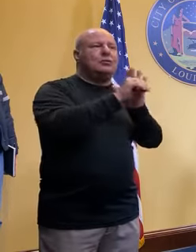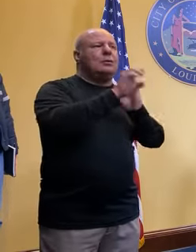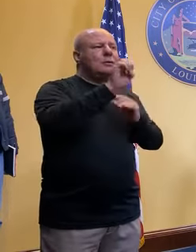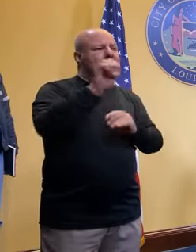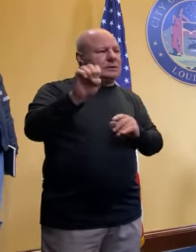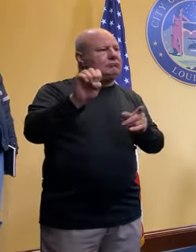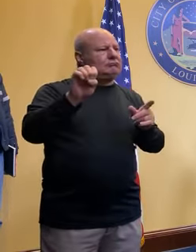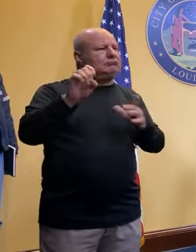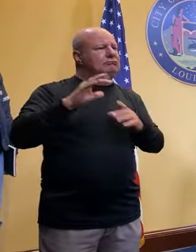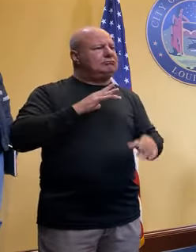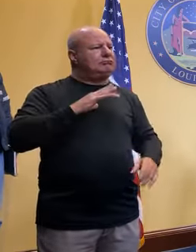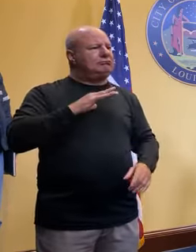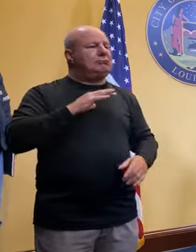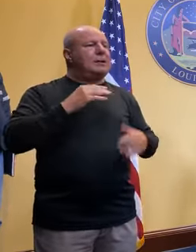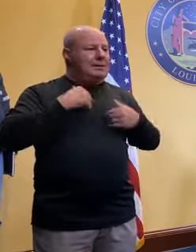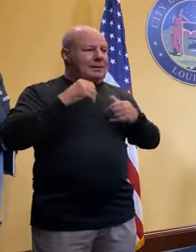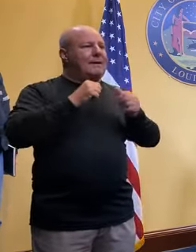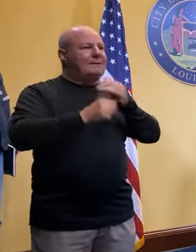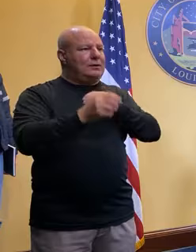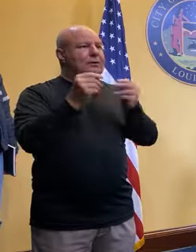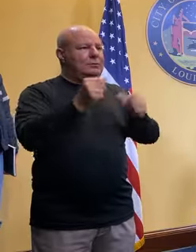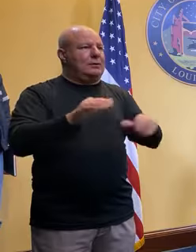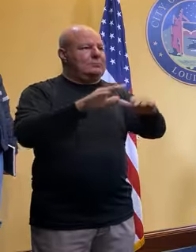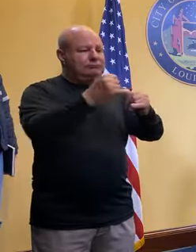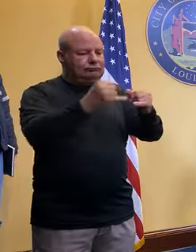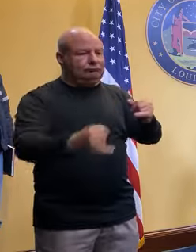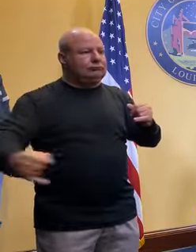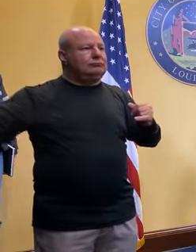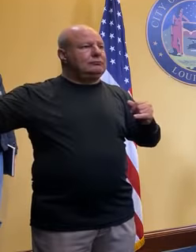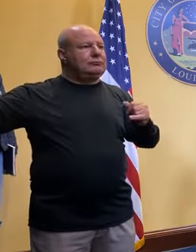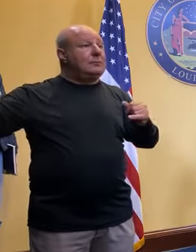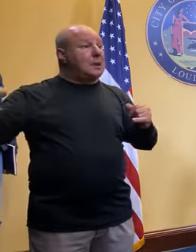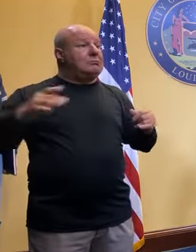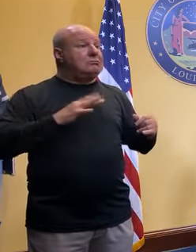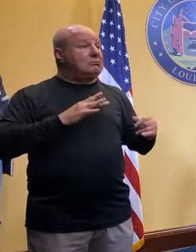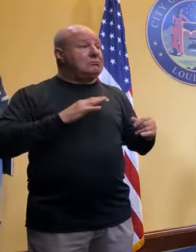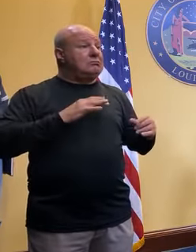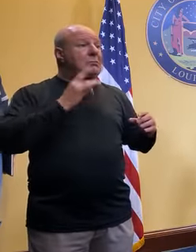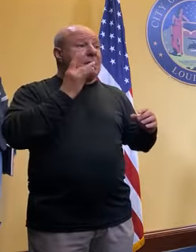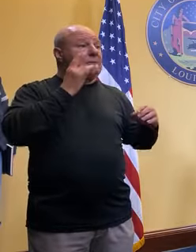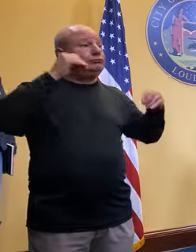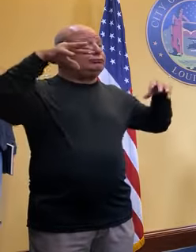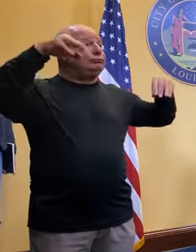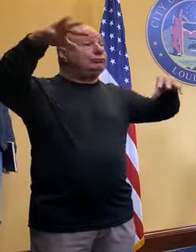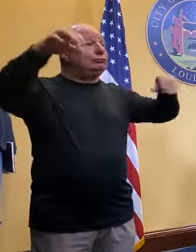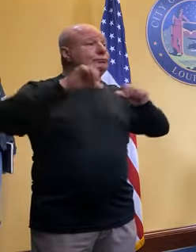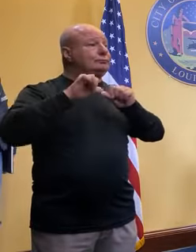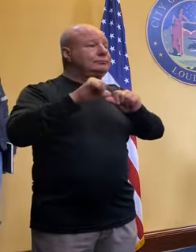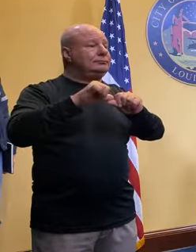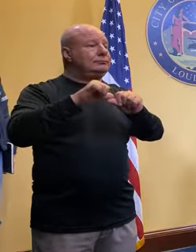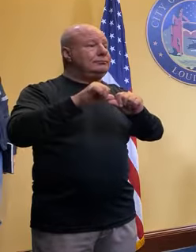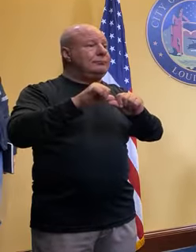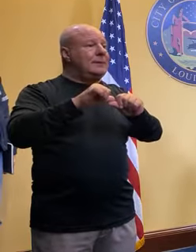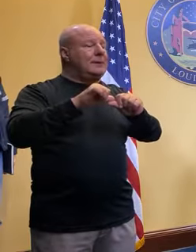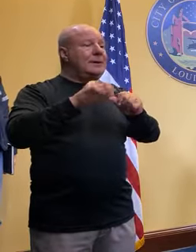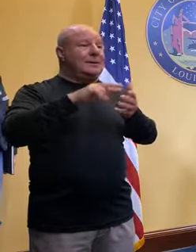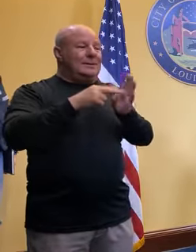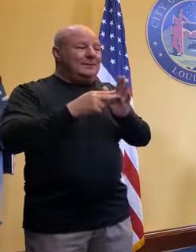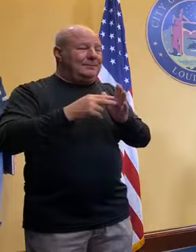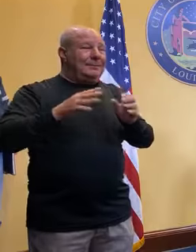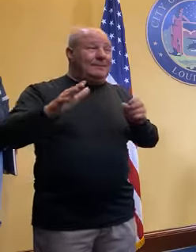example, that right now that has underground utility. Well, they've been up and running. That's not, again,